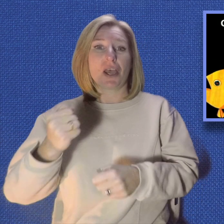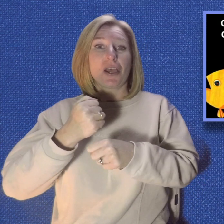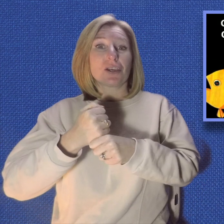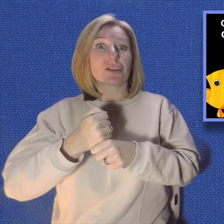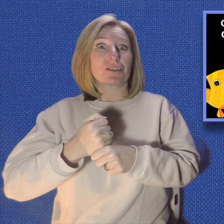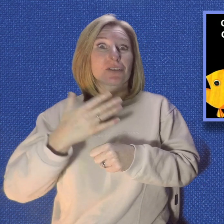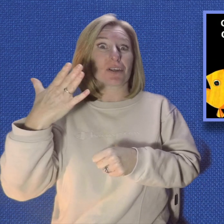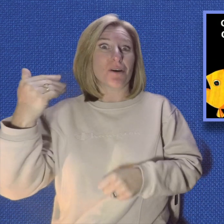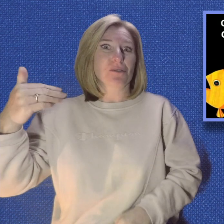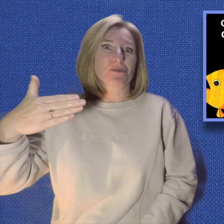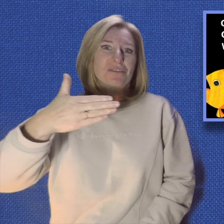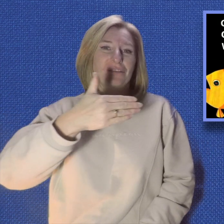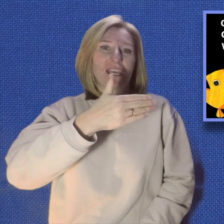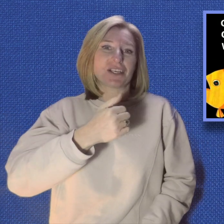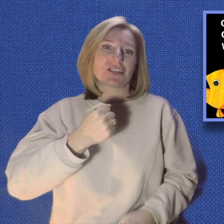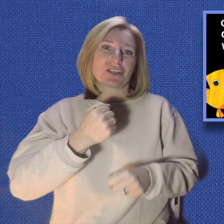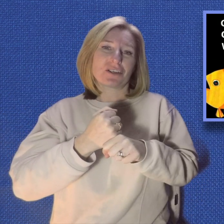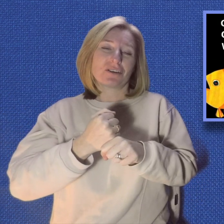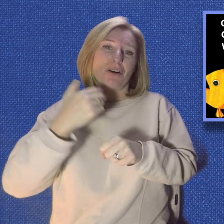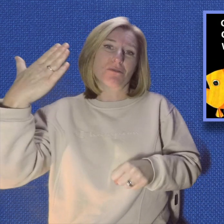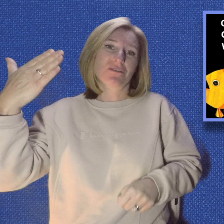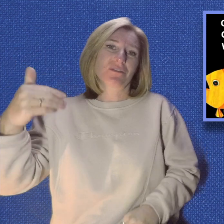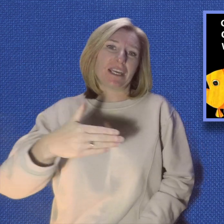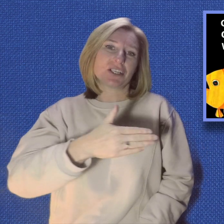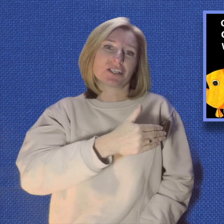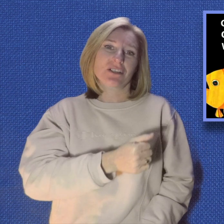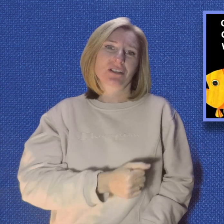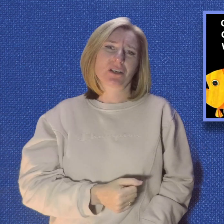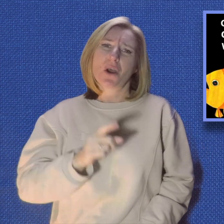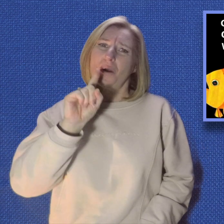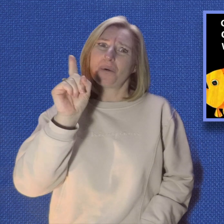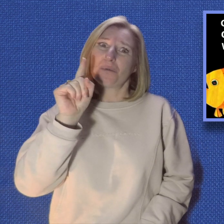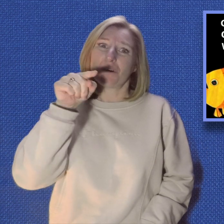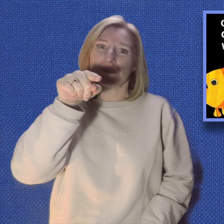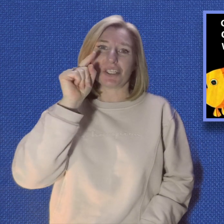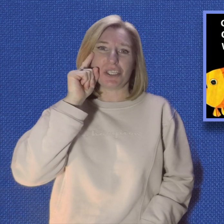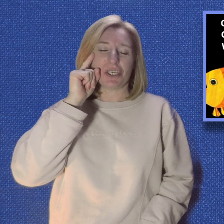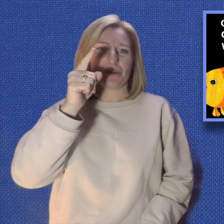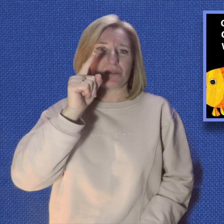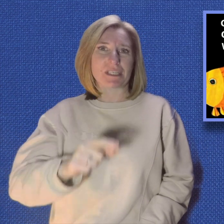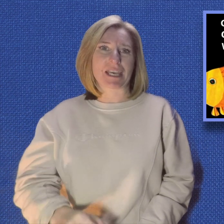Gold fish, gold fish, gold what do you see?